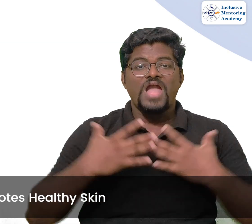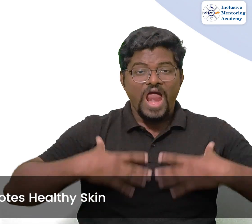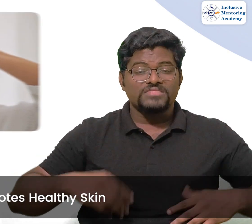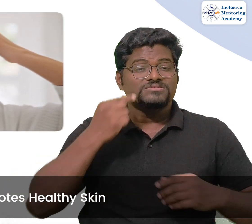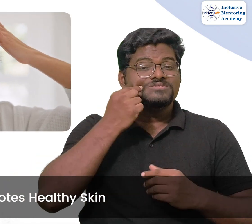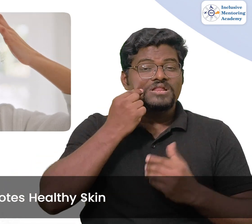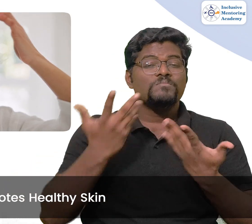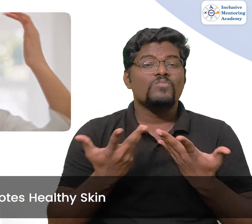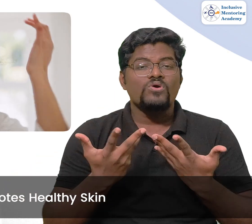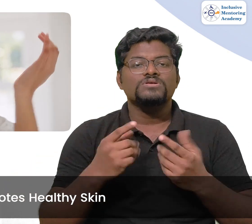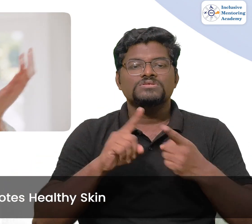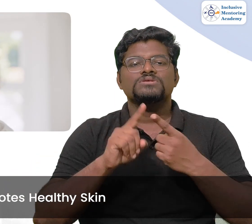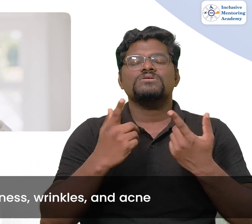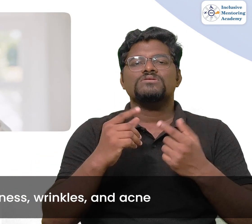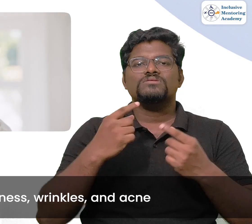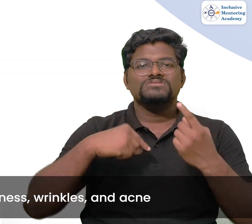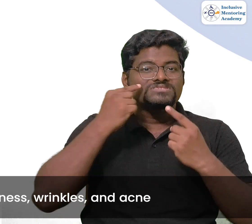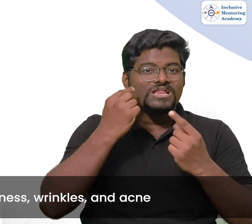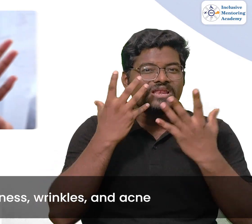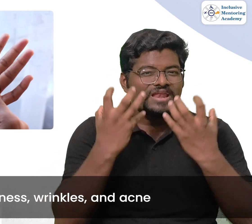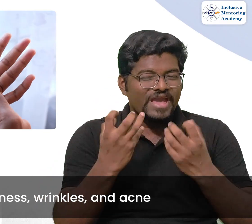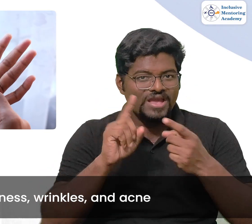Promotes healthy skin. Reduces dryness,